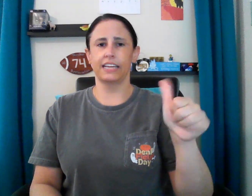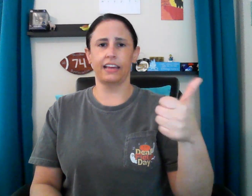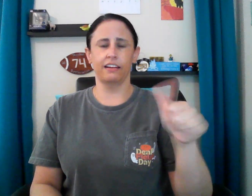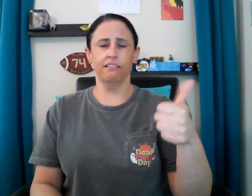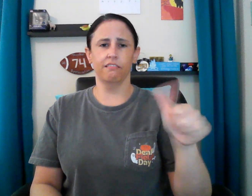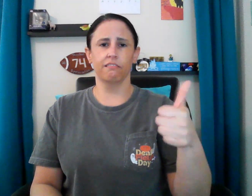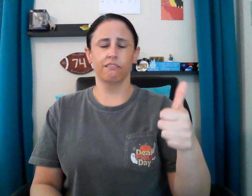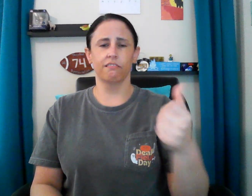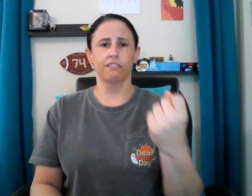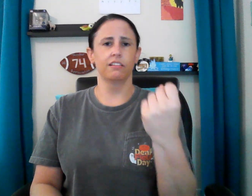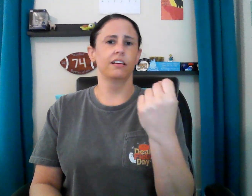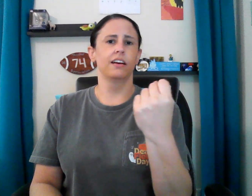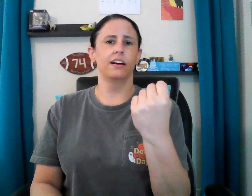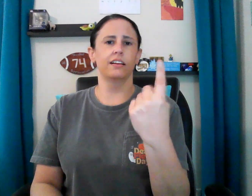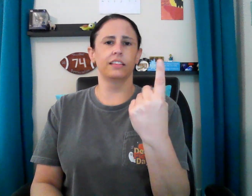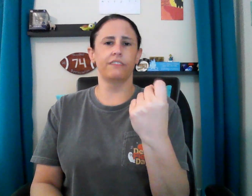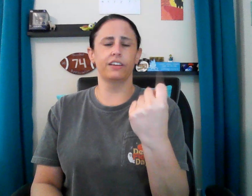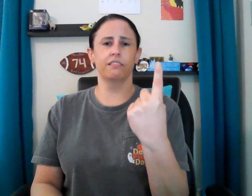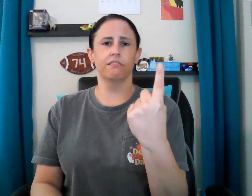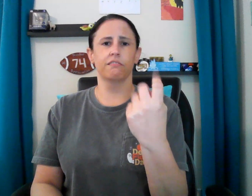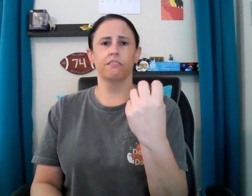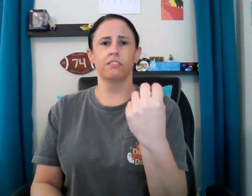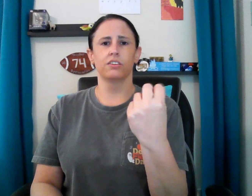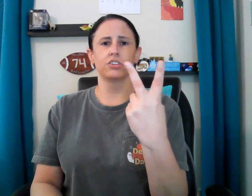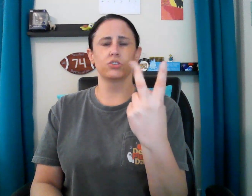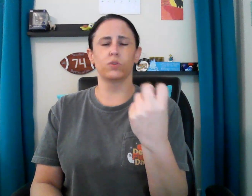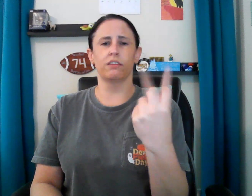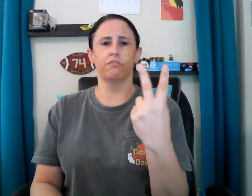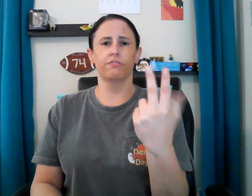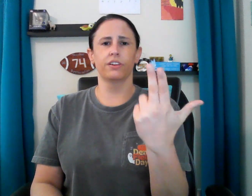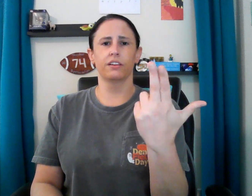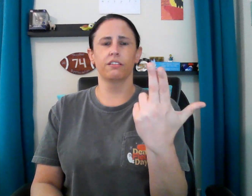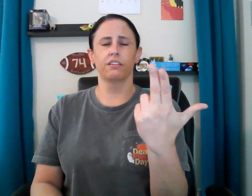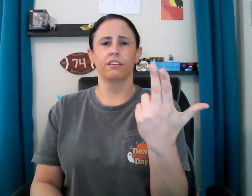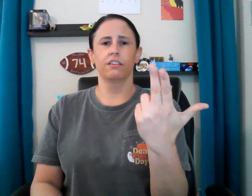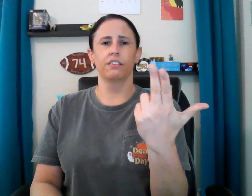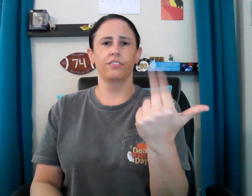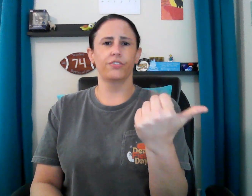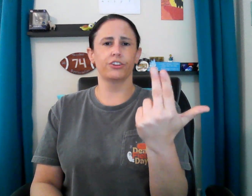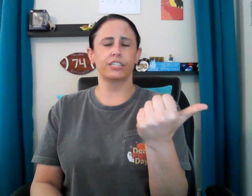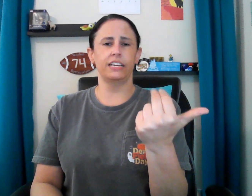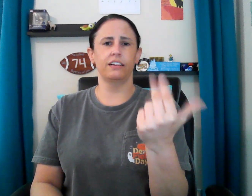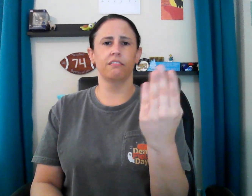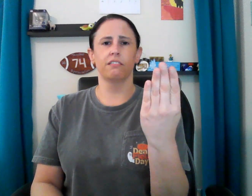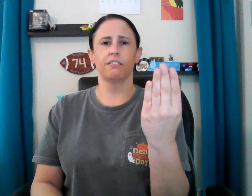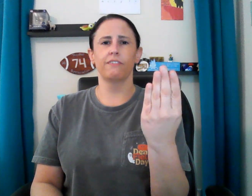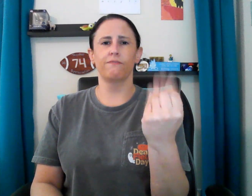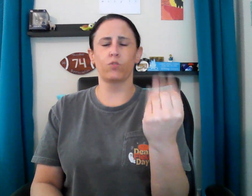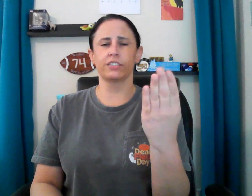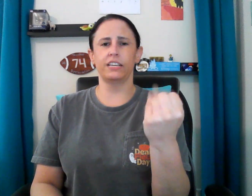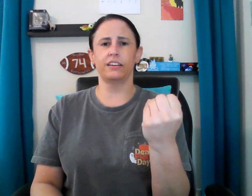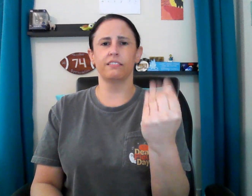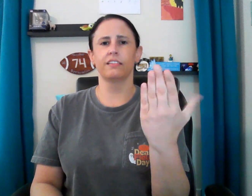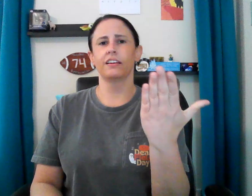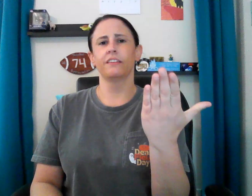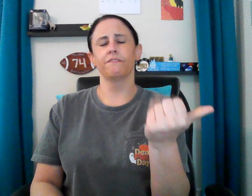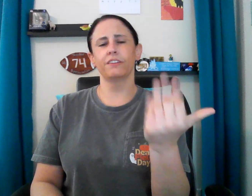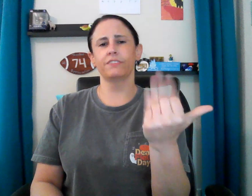10, 11, 12, 13, 14,